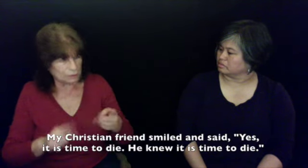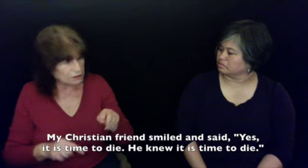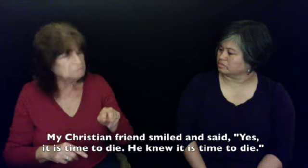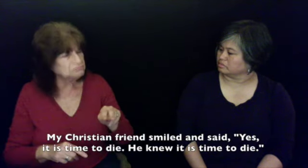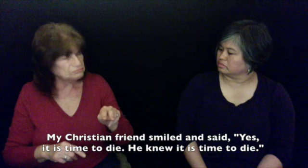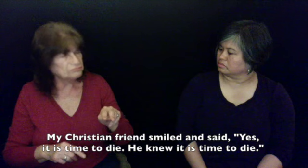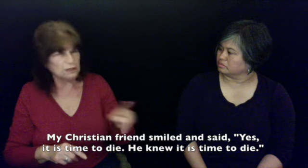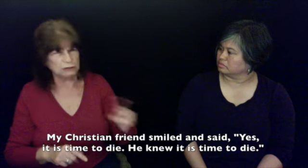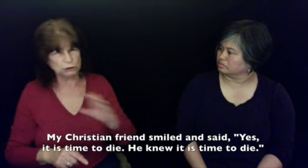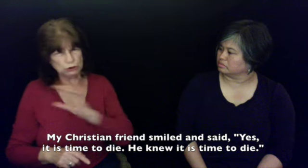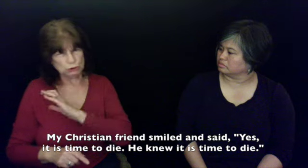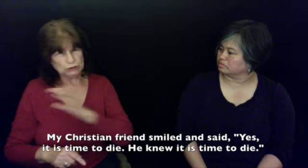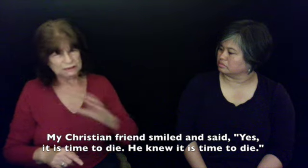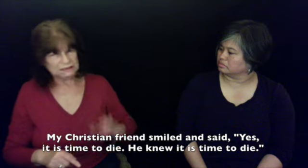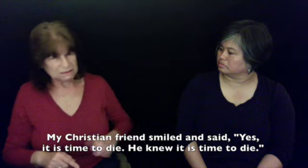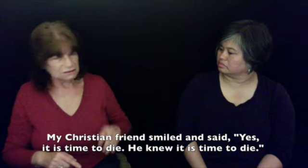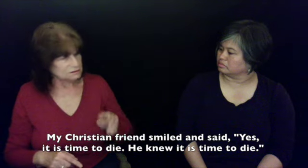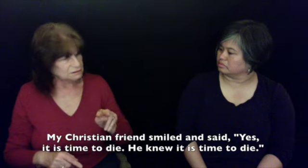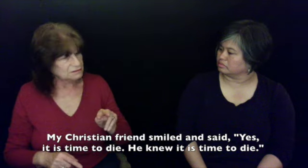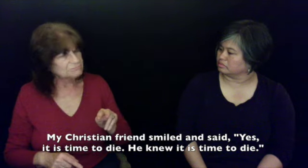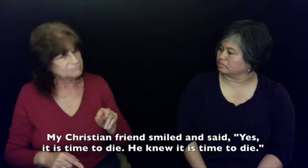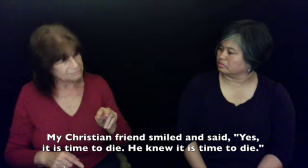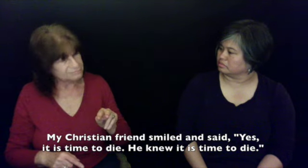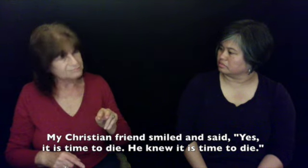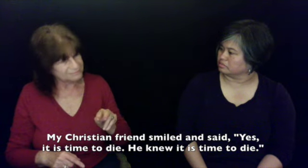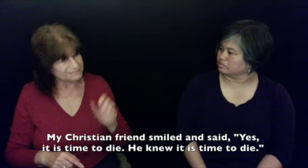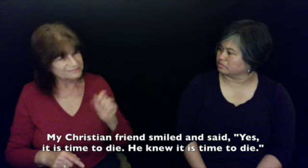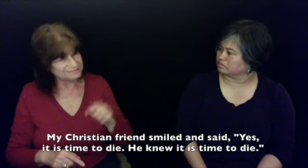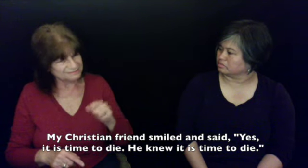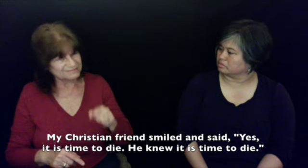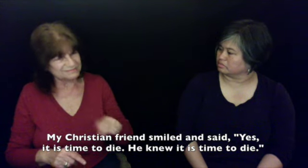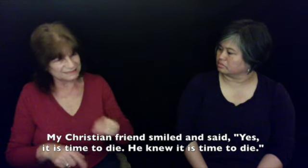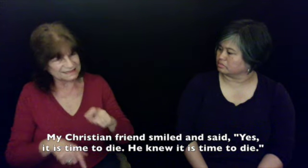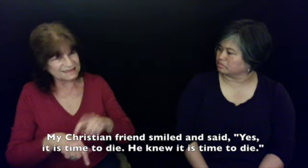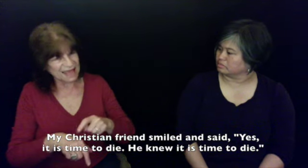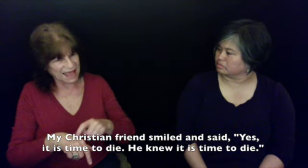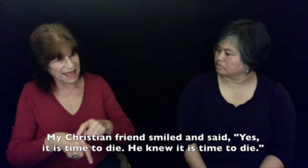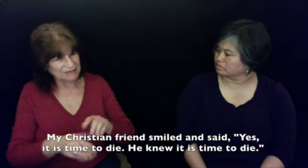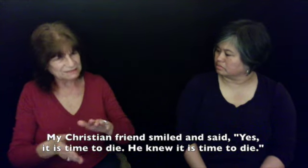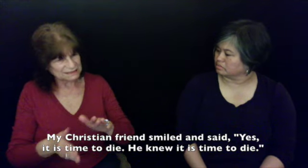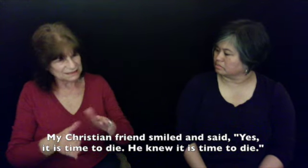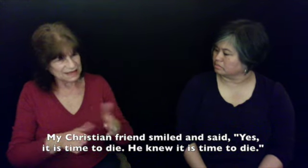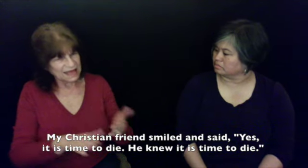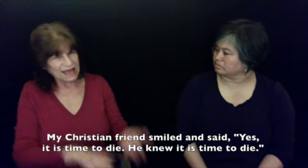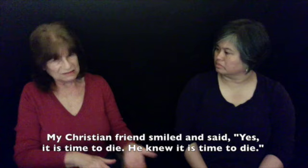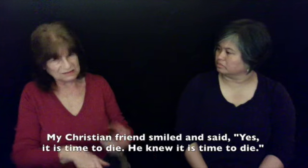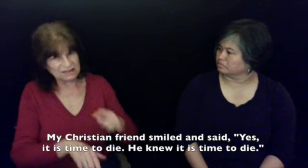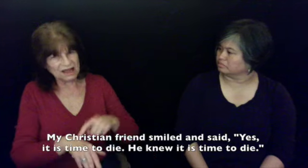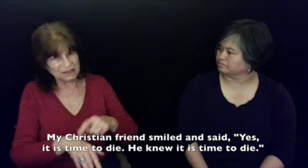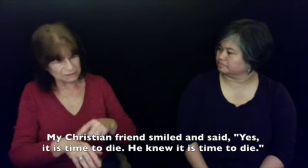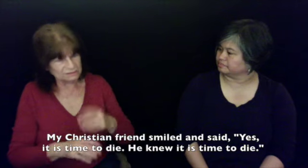My Christian friend smiled and said, yes, it is time to die. He knew it was time to